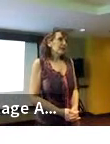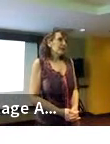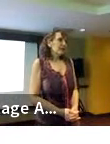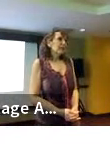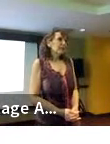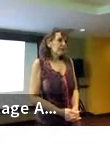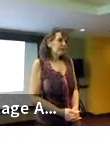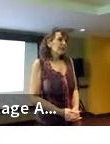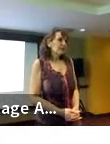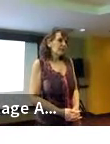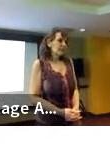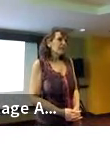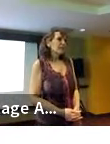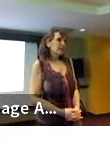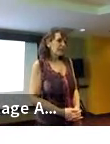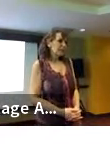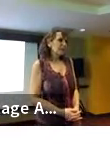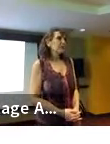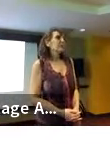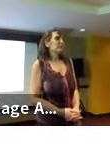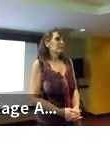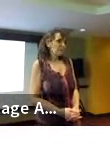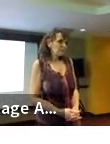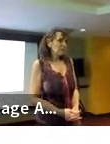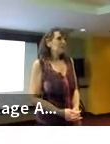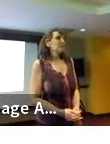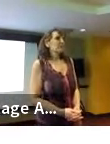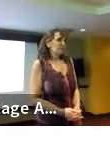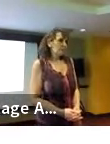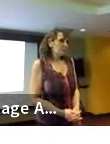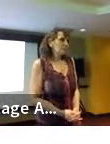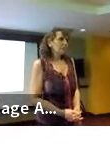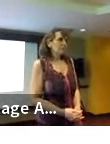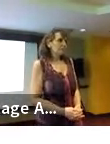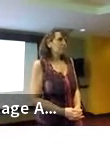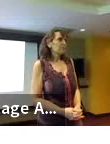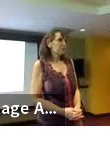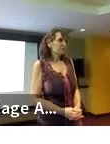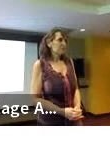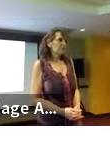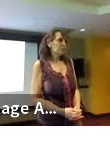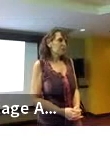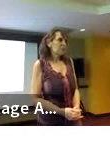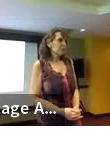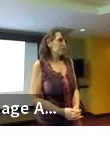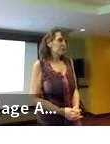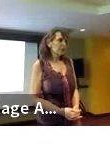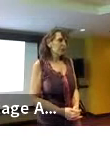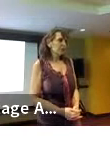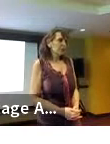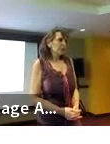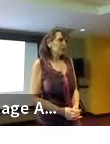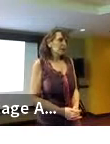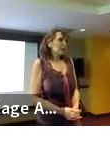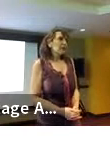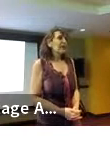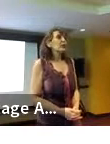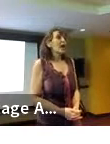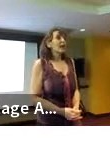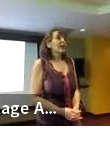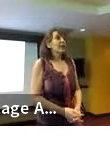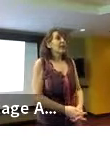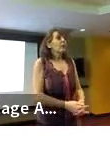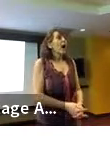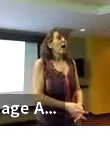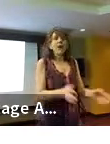need to think about in the web, in our digital stuff, and in our everyday life, is the fact that it's really at the end of the day, are we doing the thing?